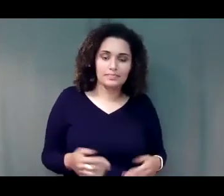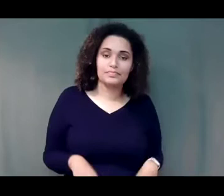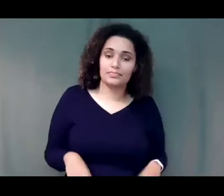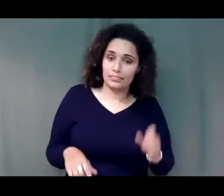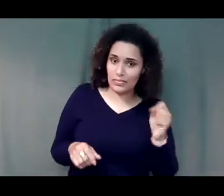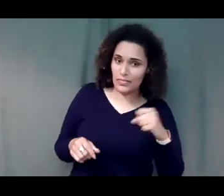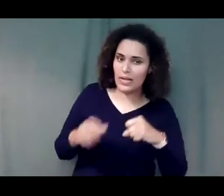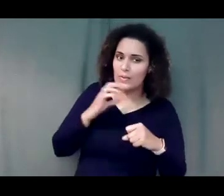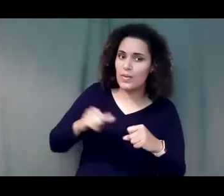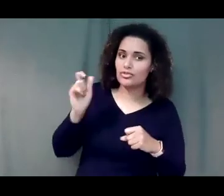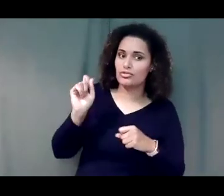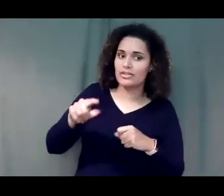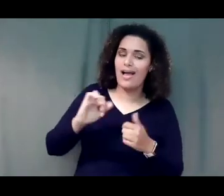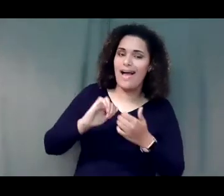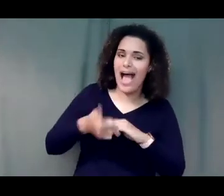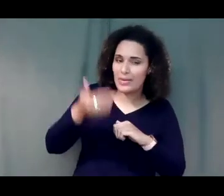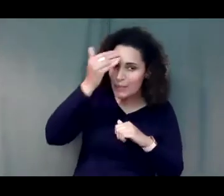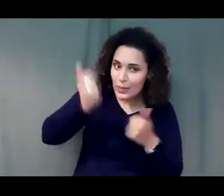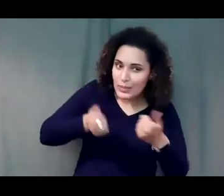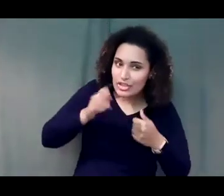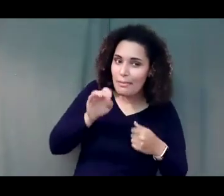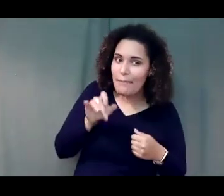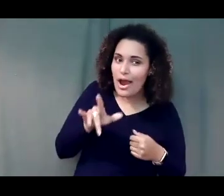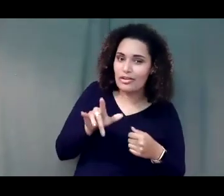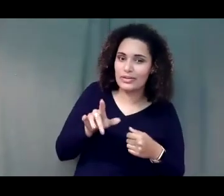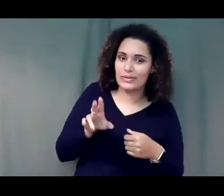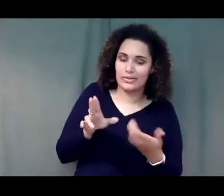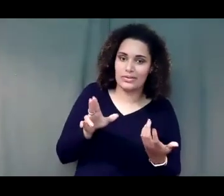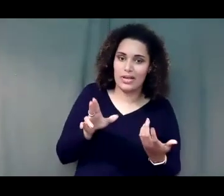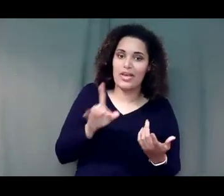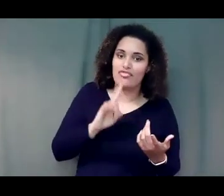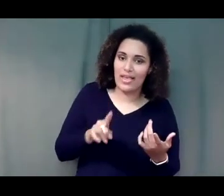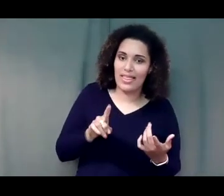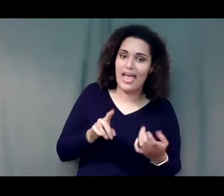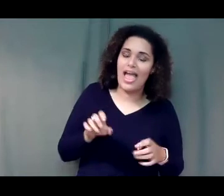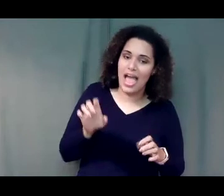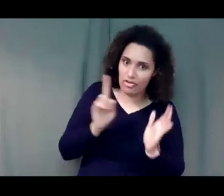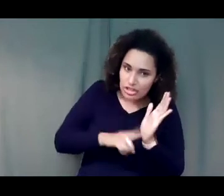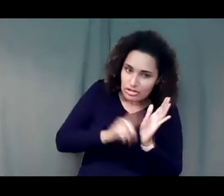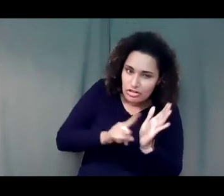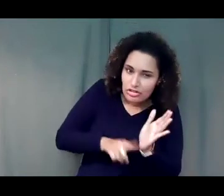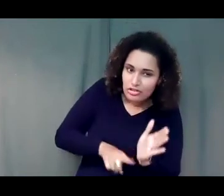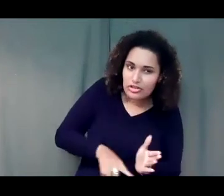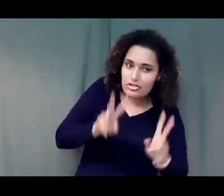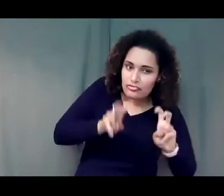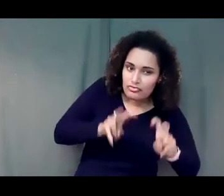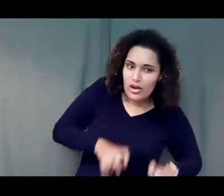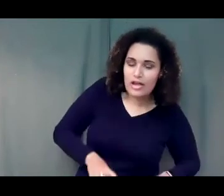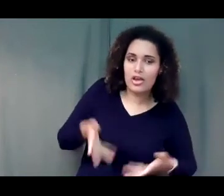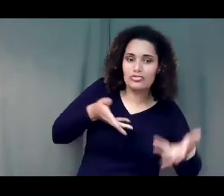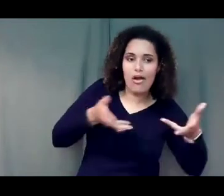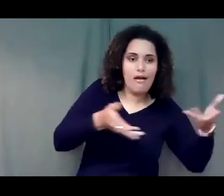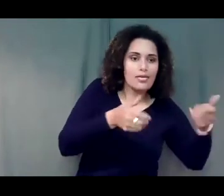older question about how do we learn which barrels to use? Really through experimentation. I mean, tons of research and reading and talking to other people,